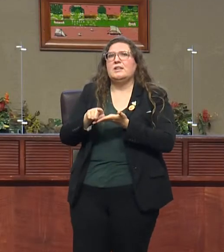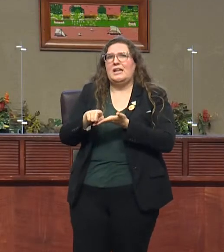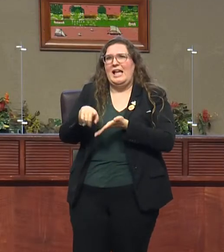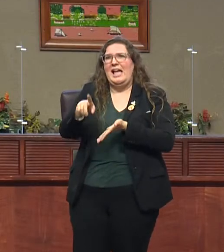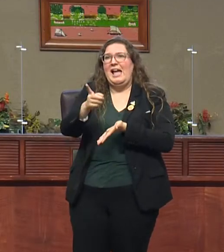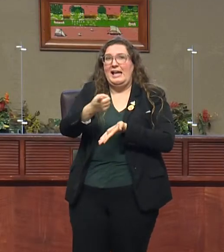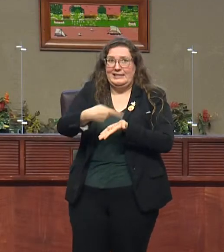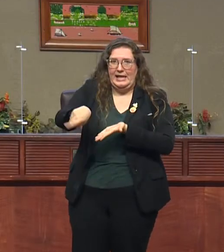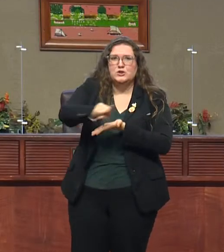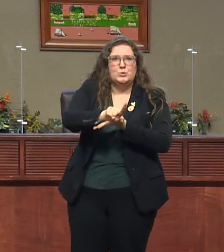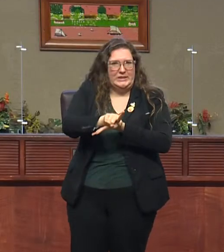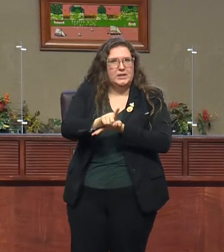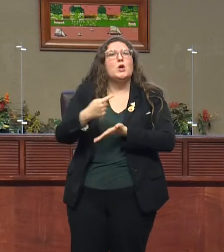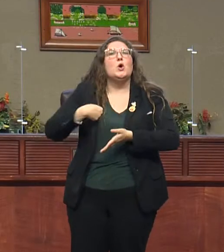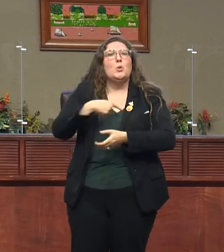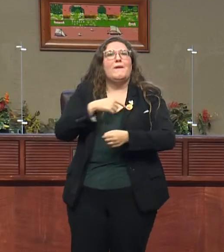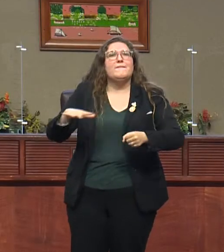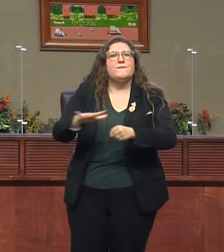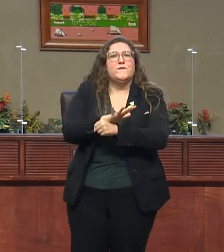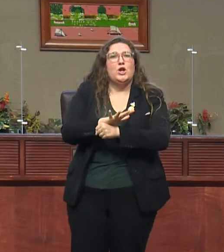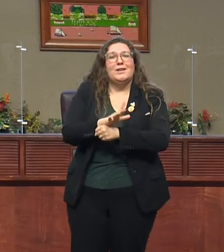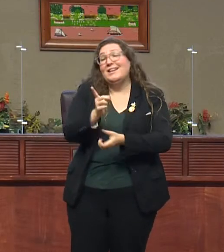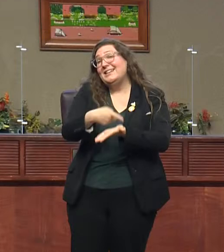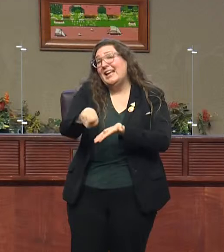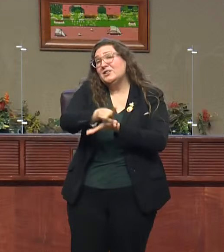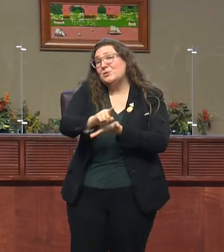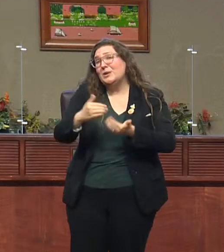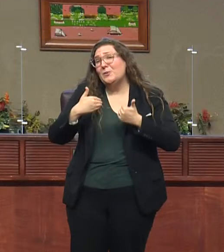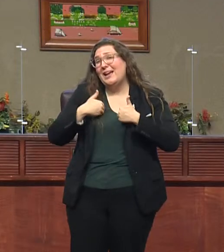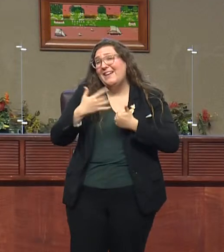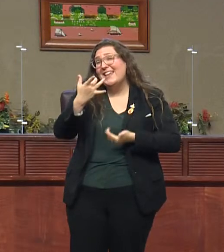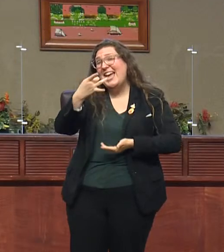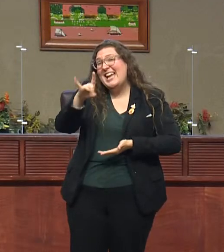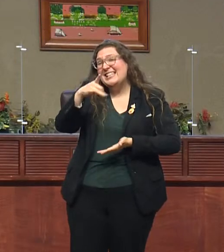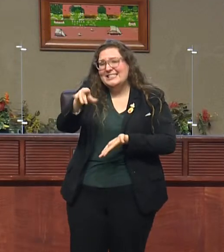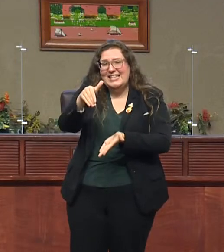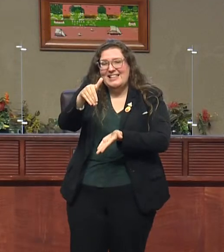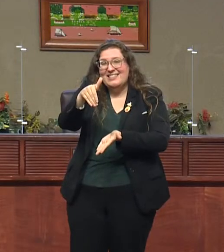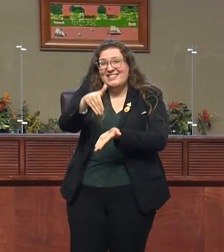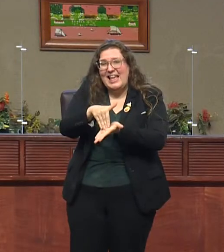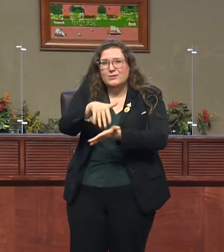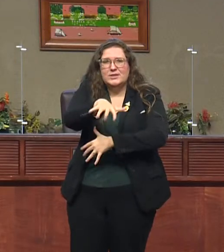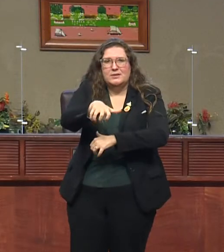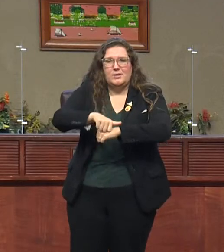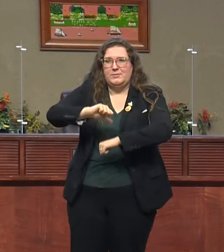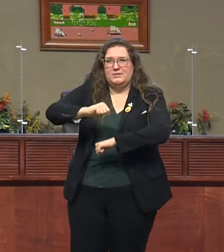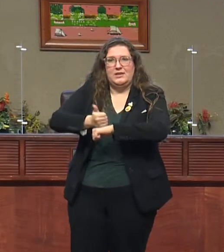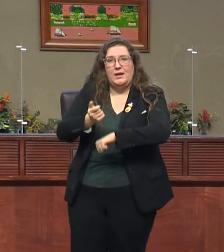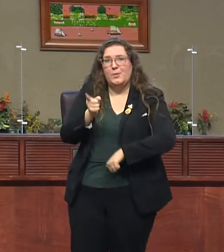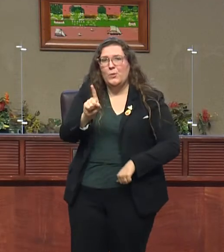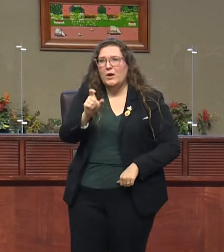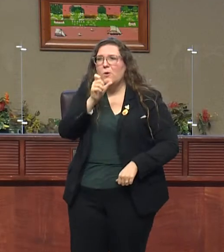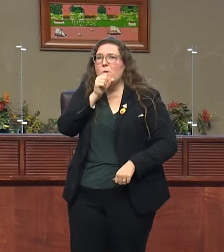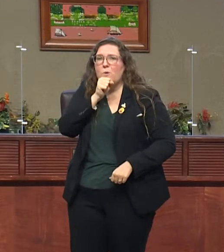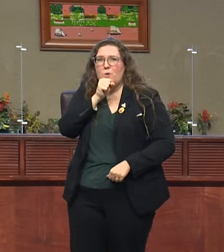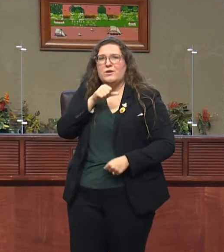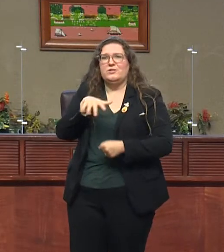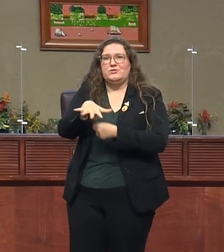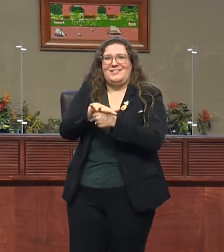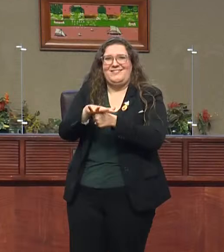We already have for next week over 18,000 appointments at the convention center, and we are going to